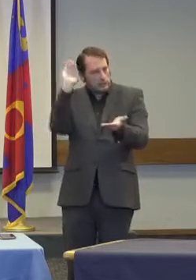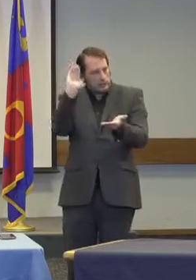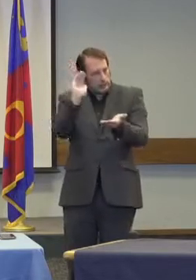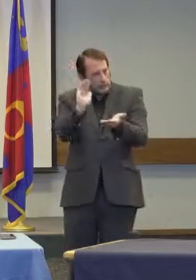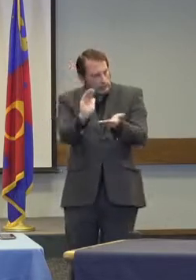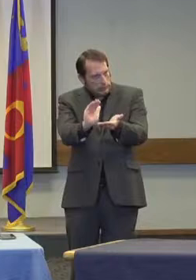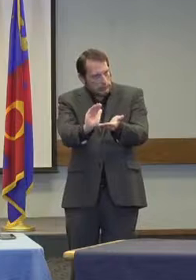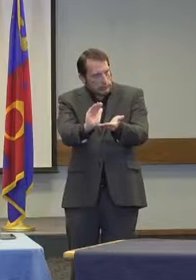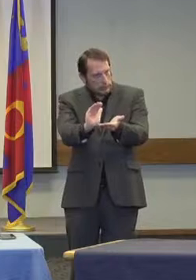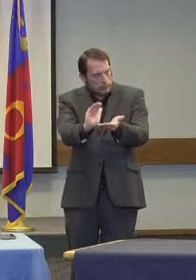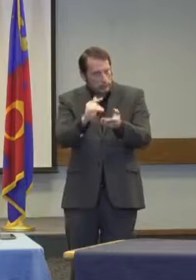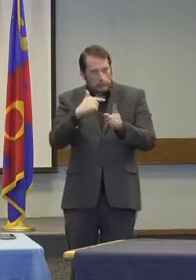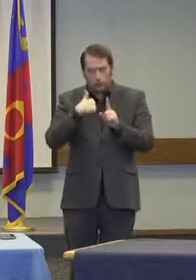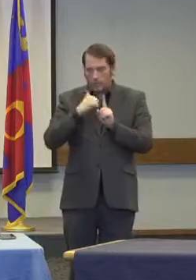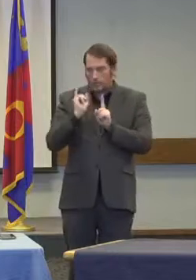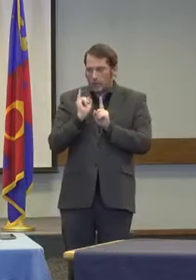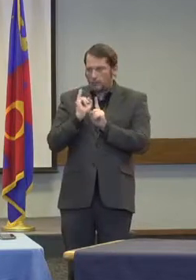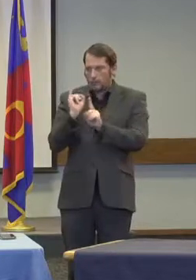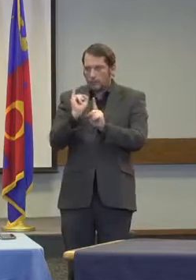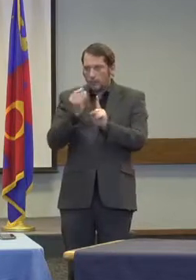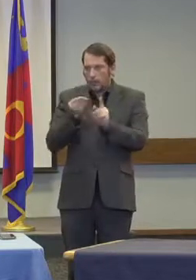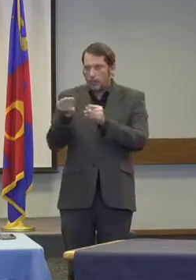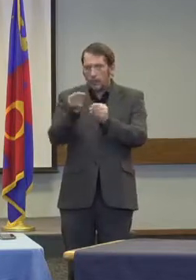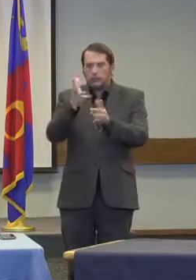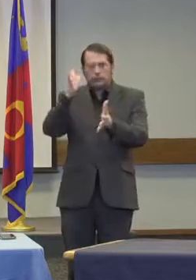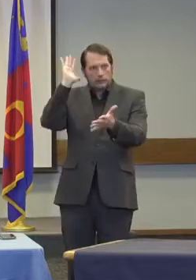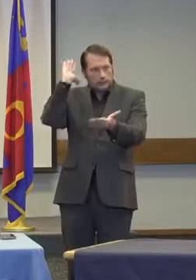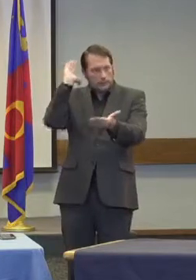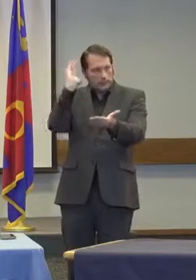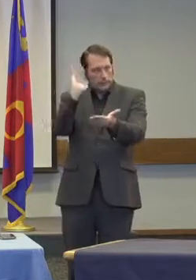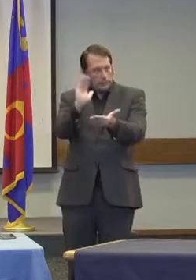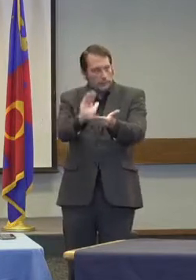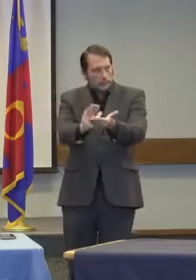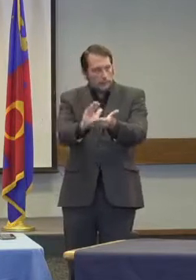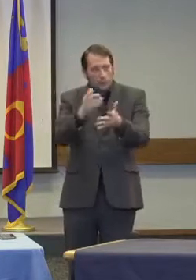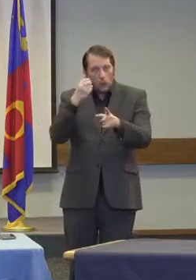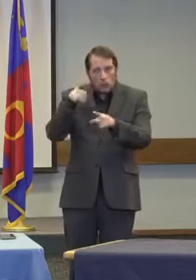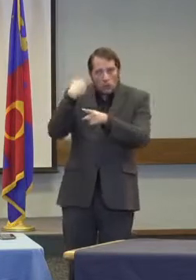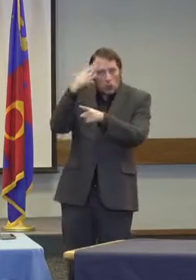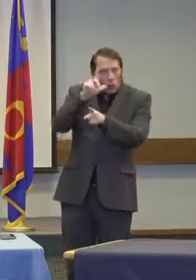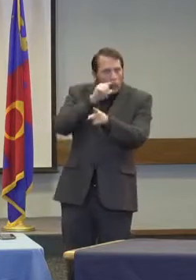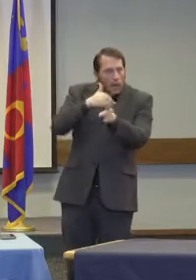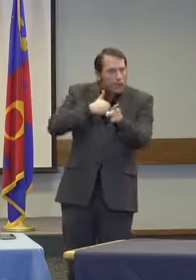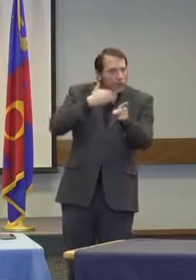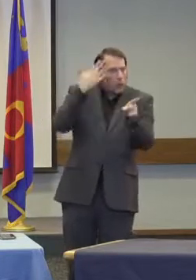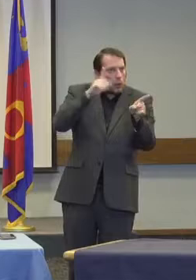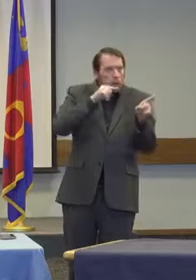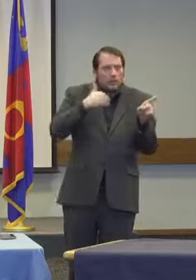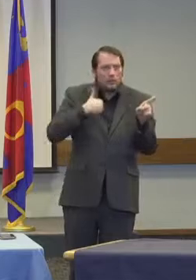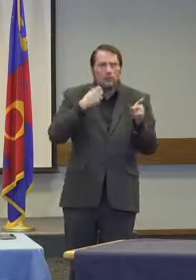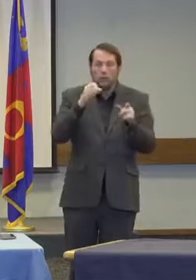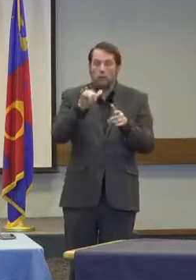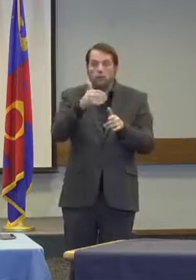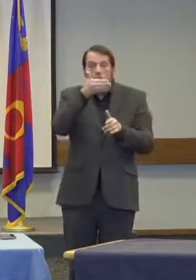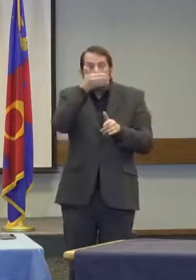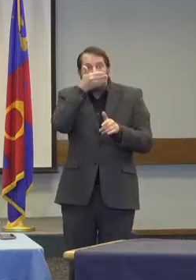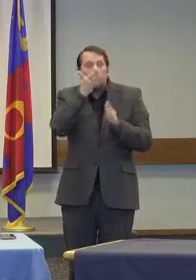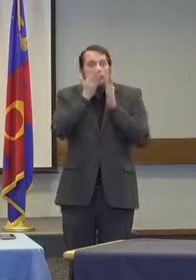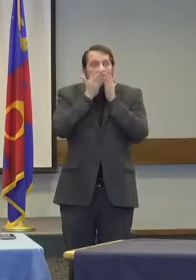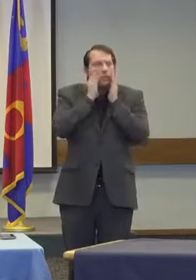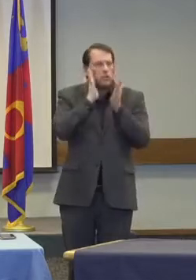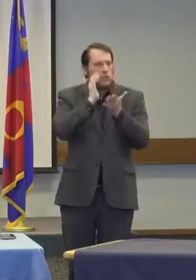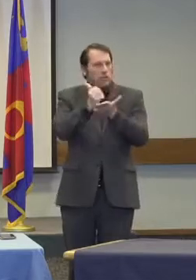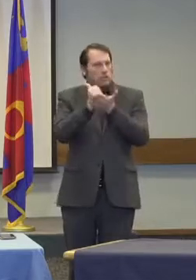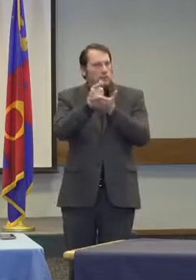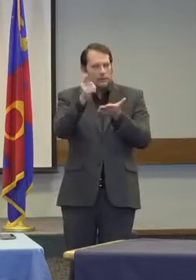know who's infected, anything you can do to minimize what might come from your mouth is a good thing to do. And